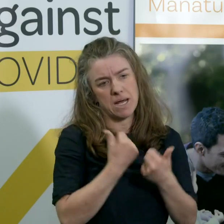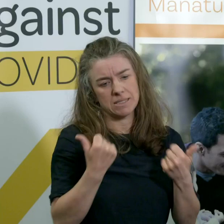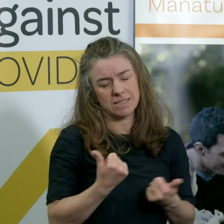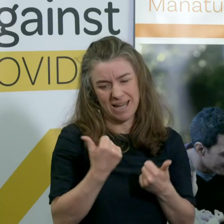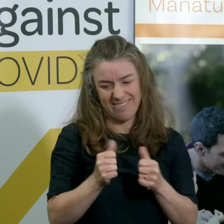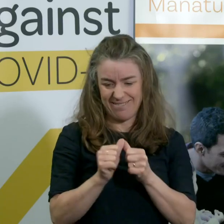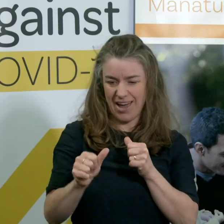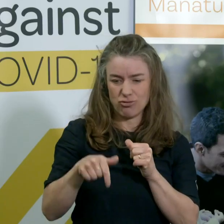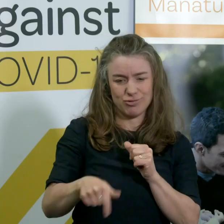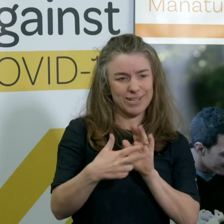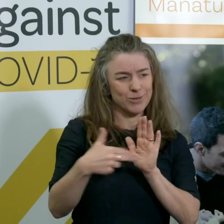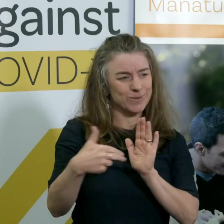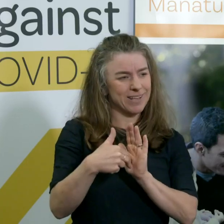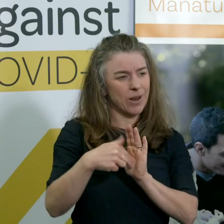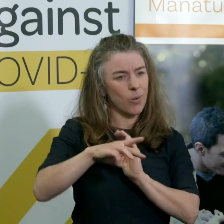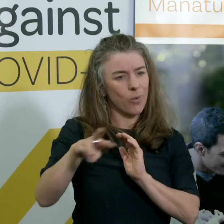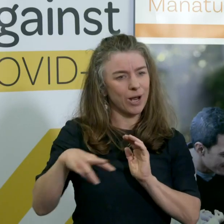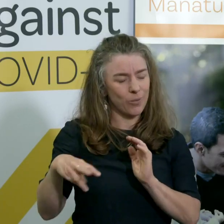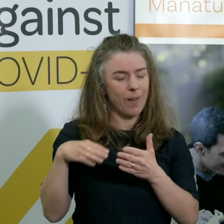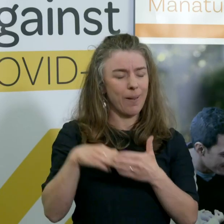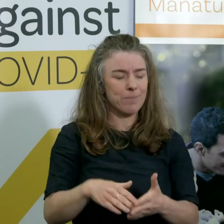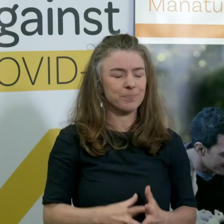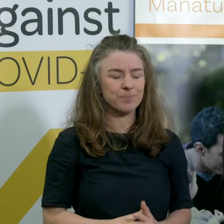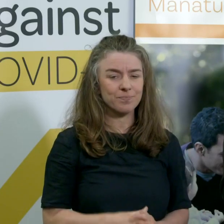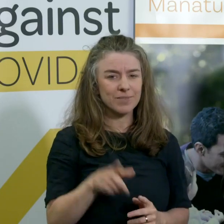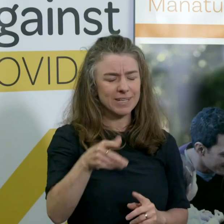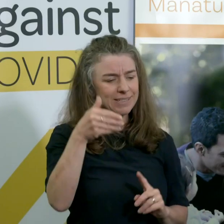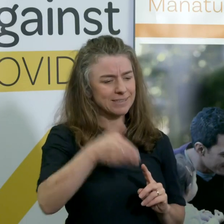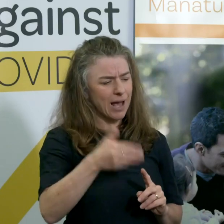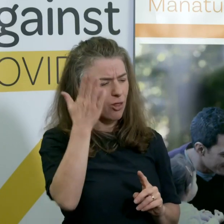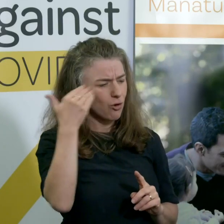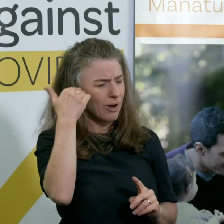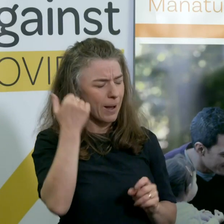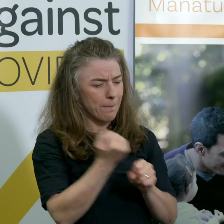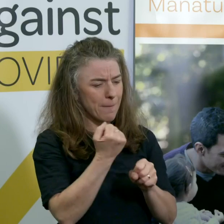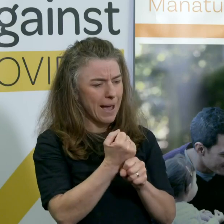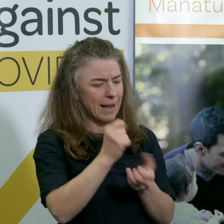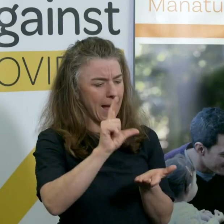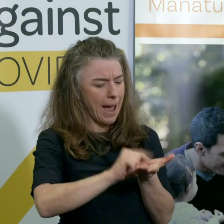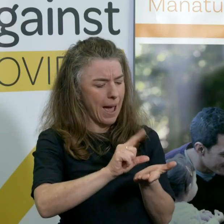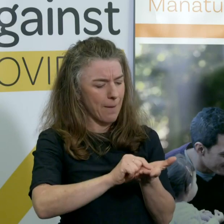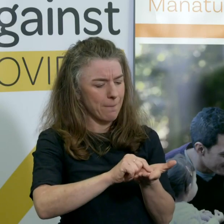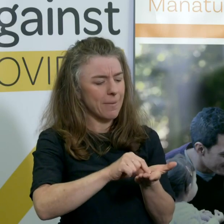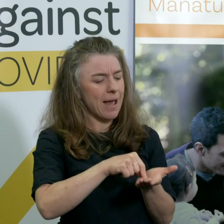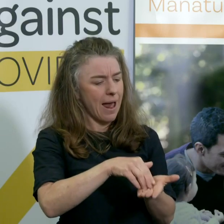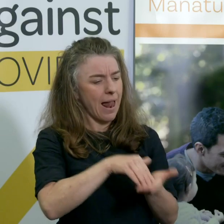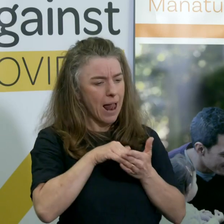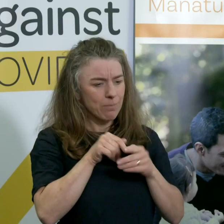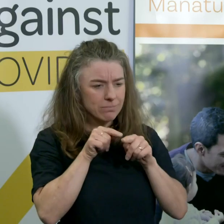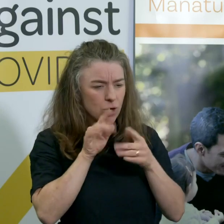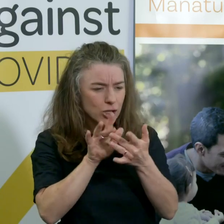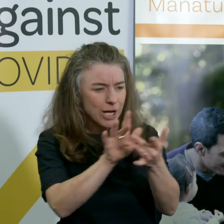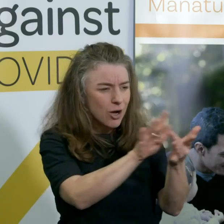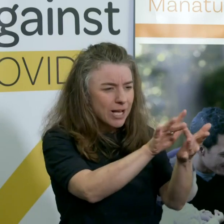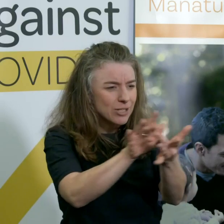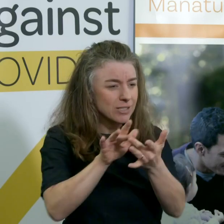good production here onshore, so that's helpful. So South Korea's created an app where they can track cases. Any chances